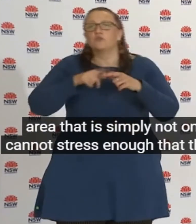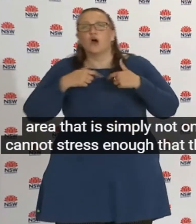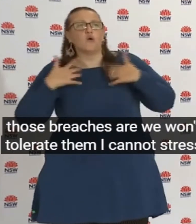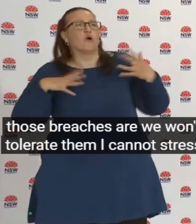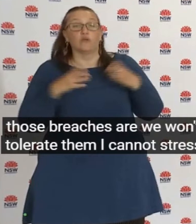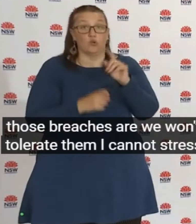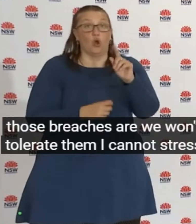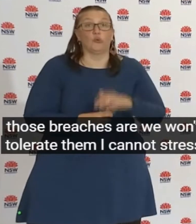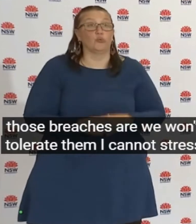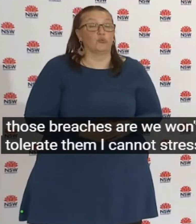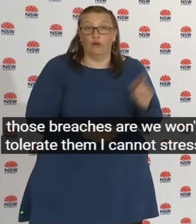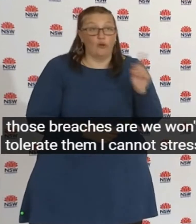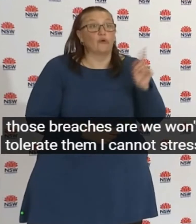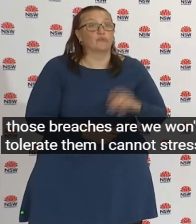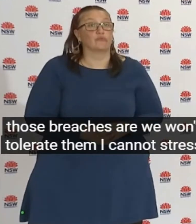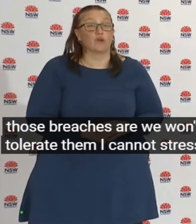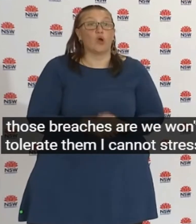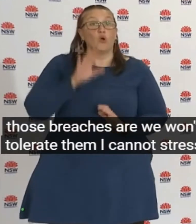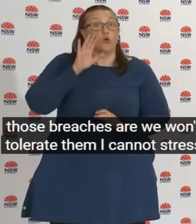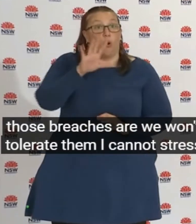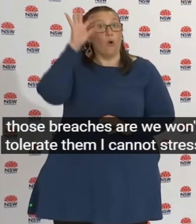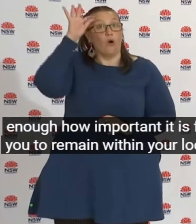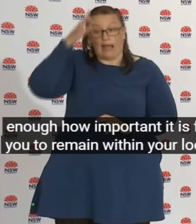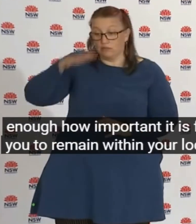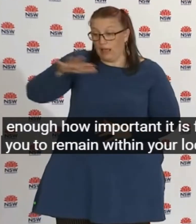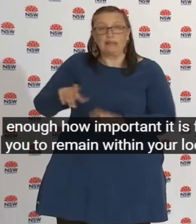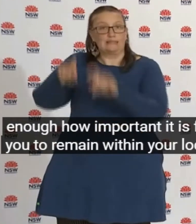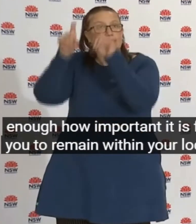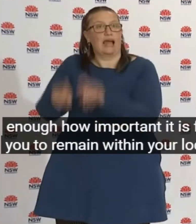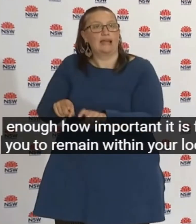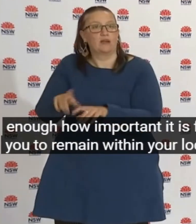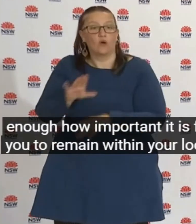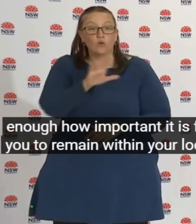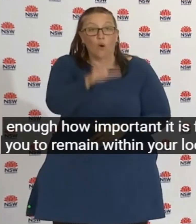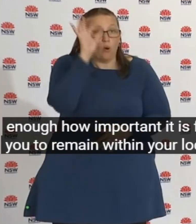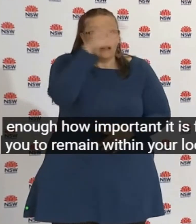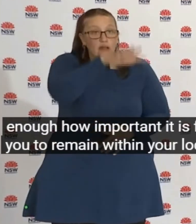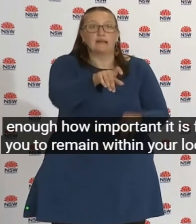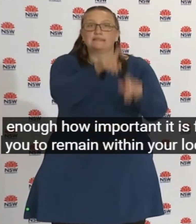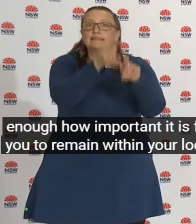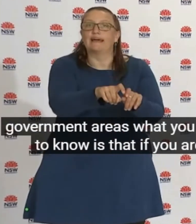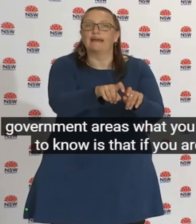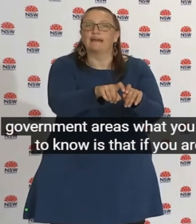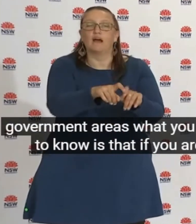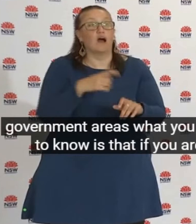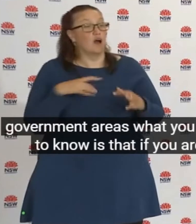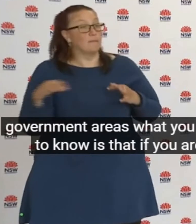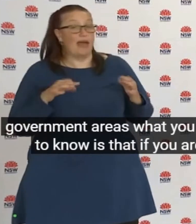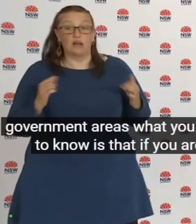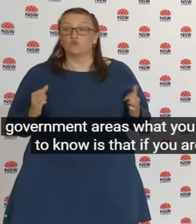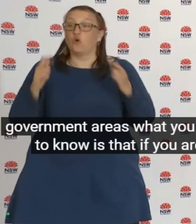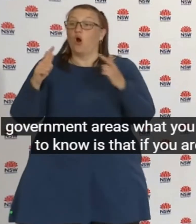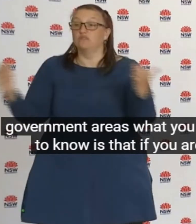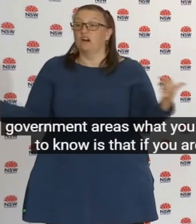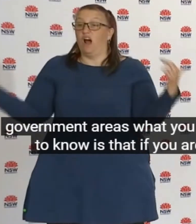within your local government areas. What you need to know is that if you are intending to attend a gathering like that, your